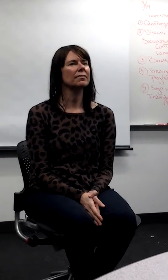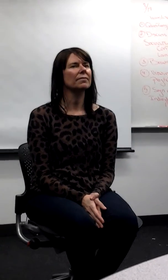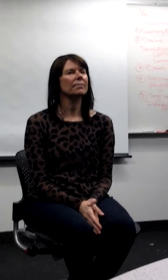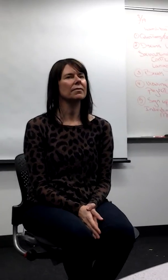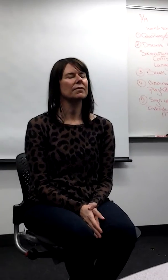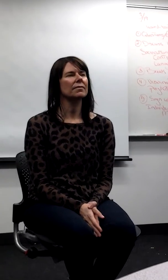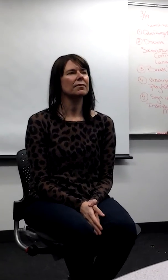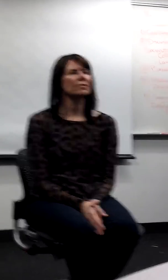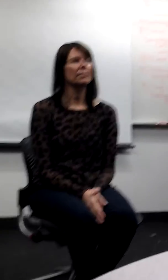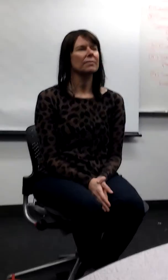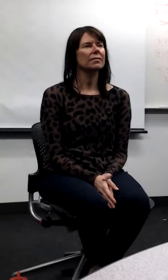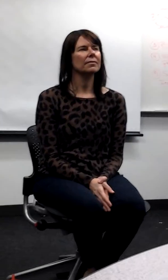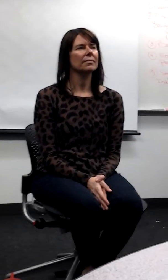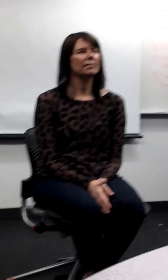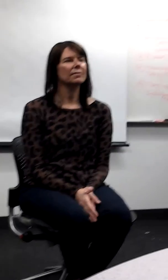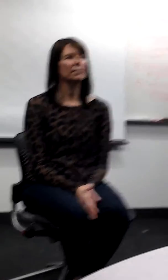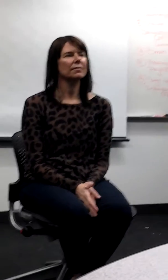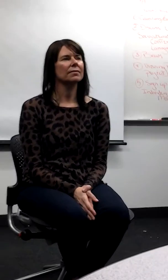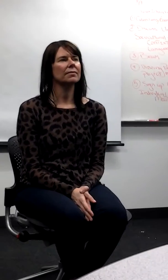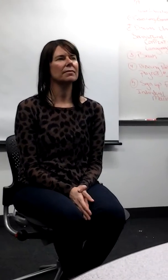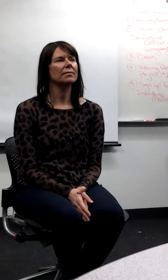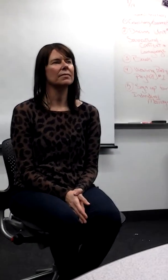our crown, bumped our head as the story went.